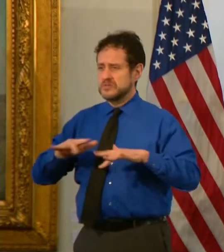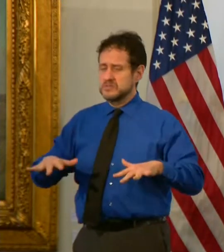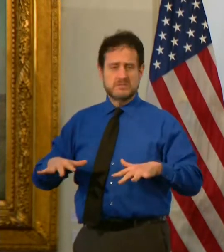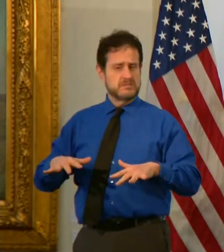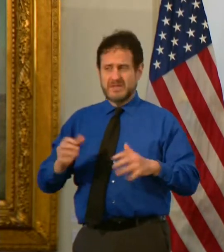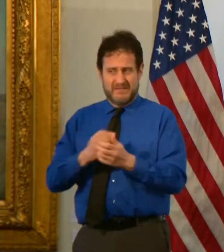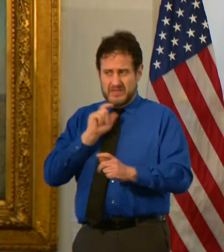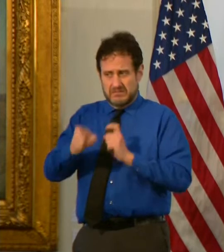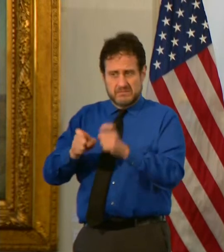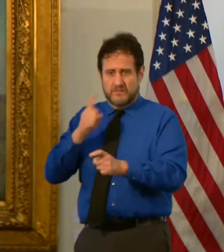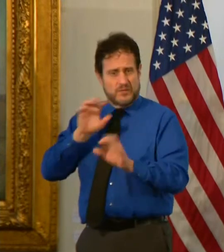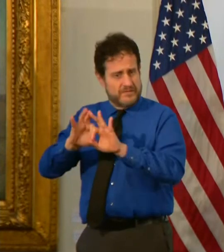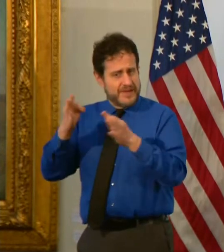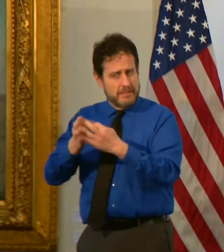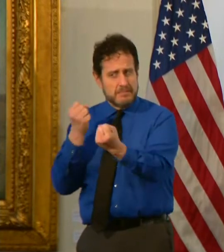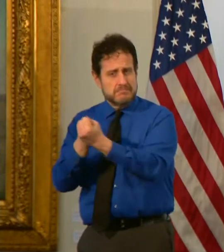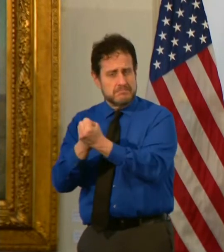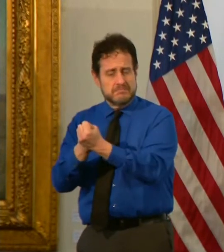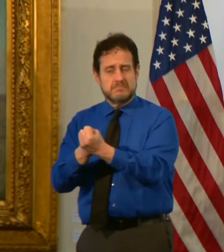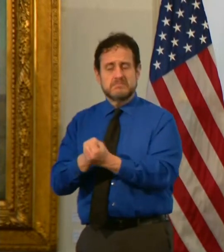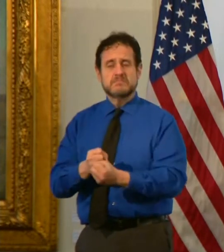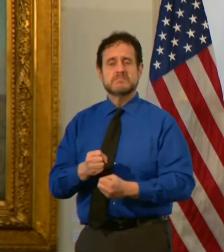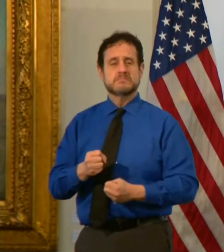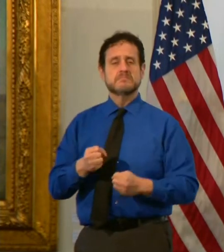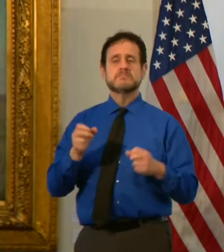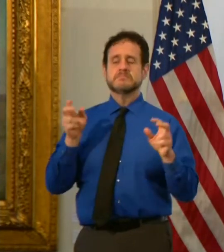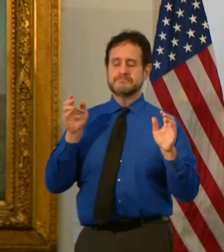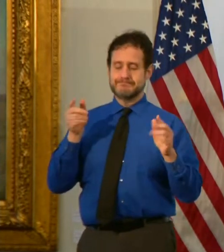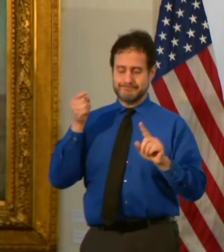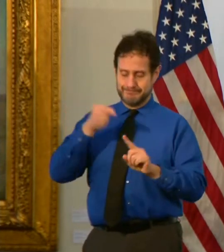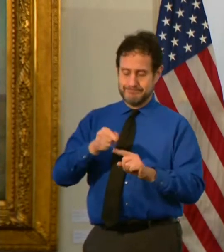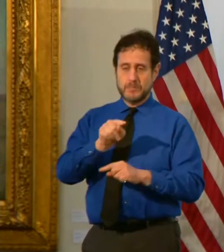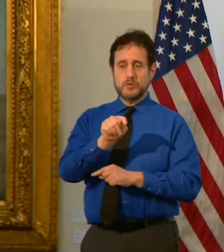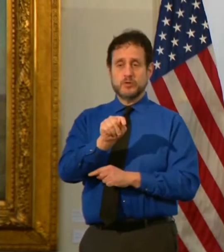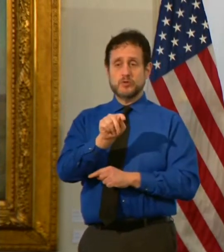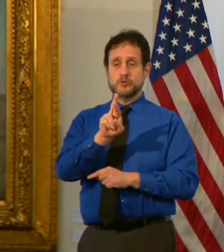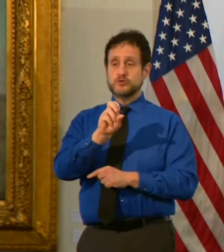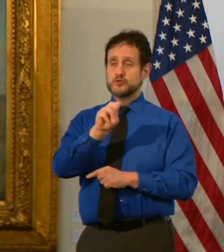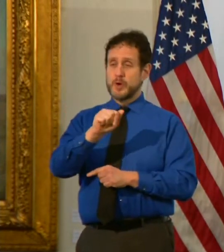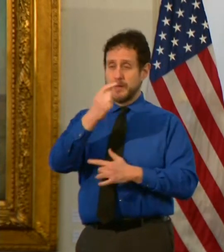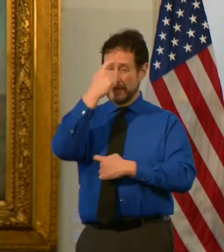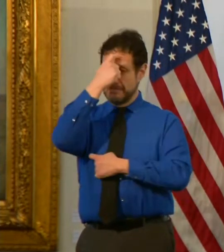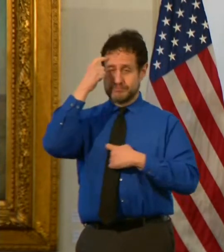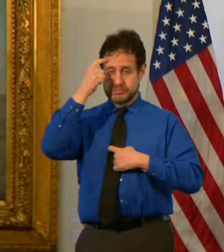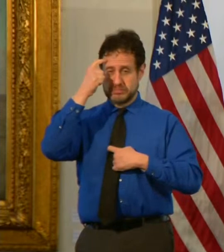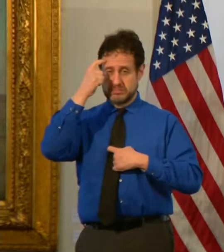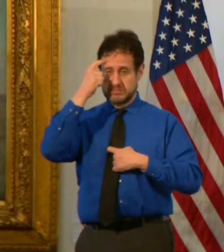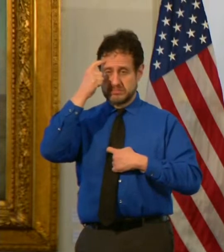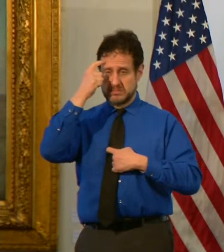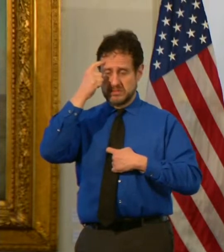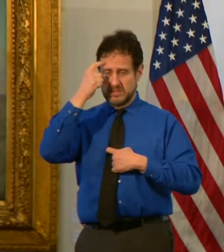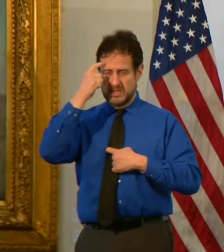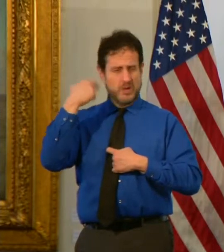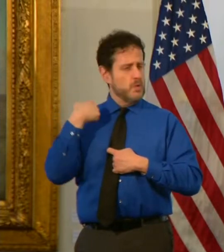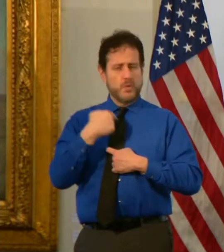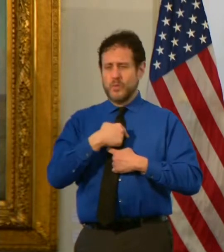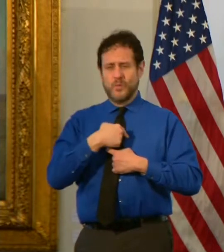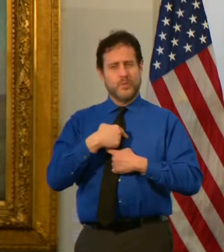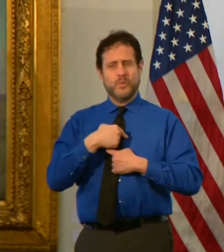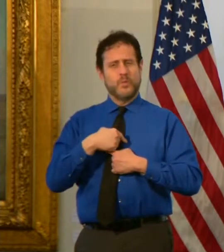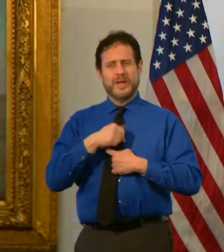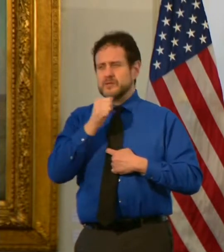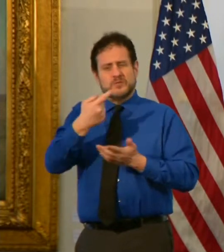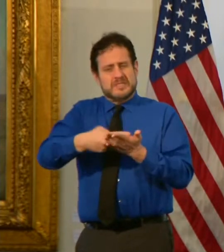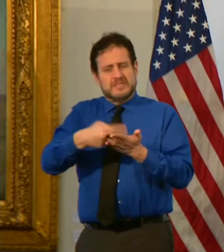Trauma. I said that we were a trauma-informed office. I think we don't talk nearly enough about what trauma looks like.